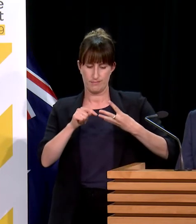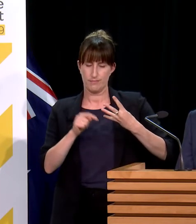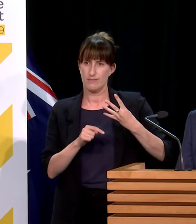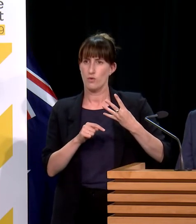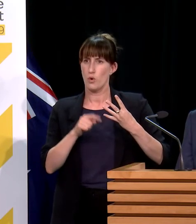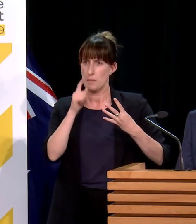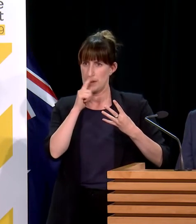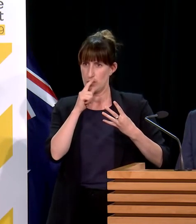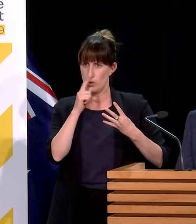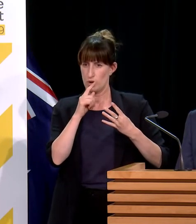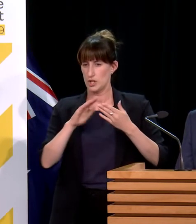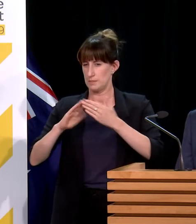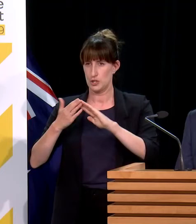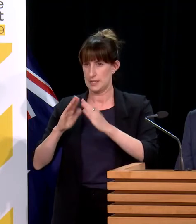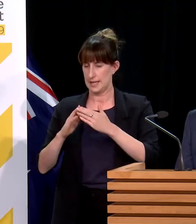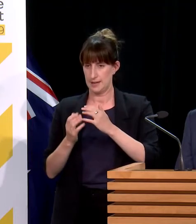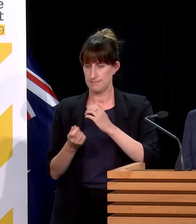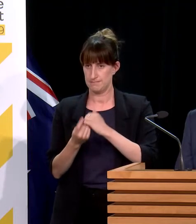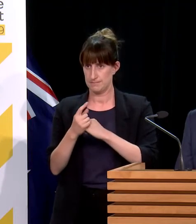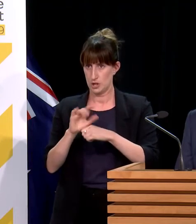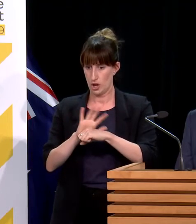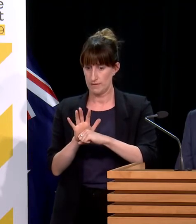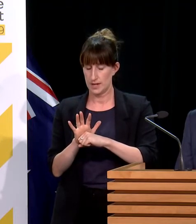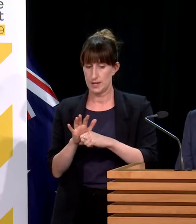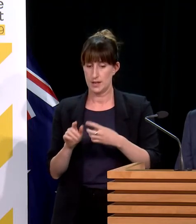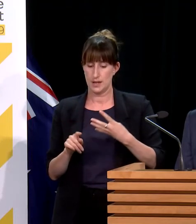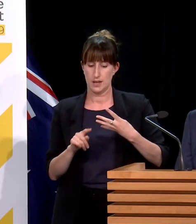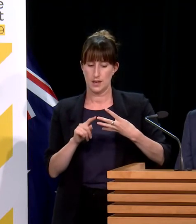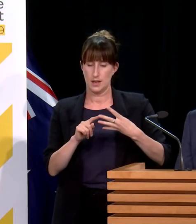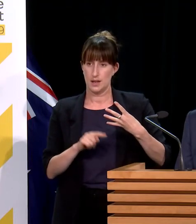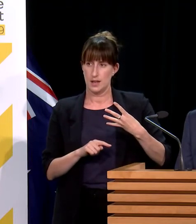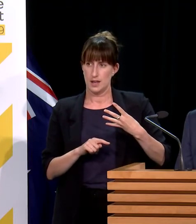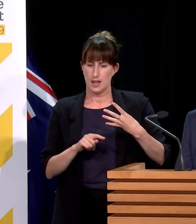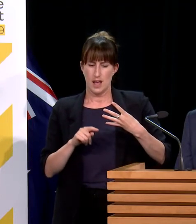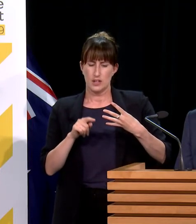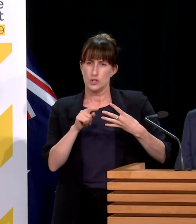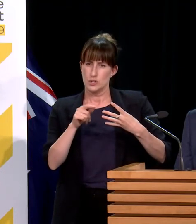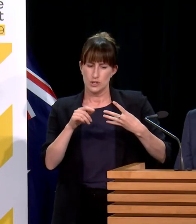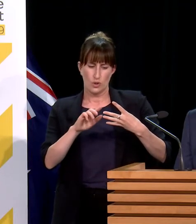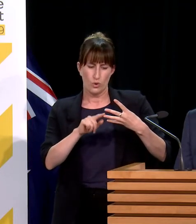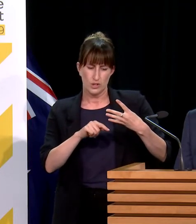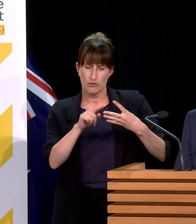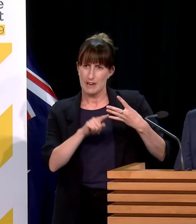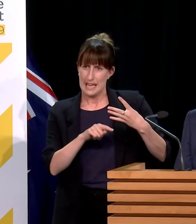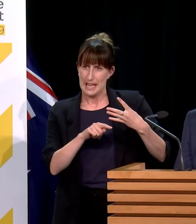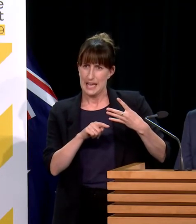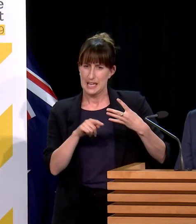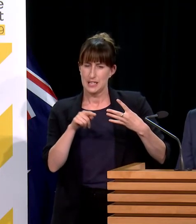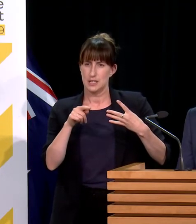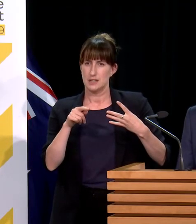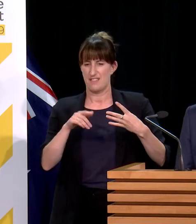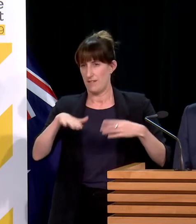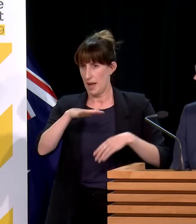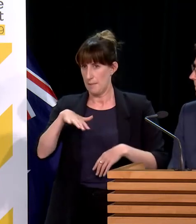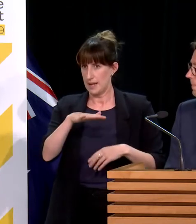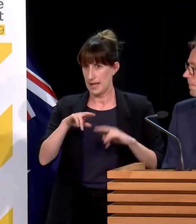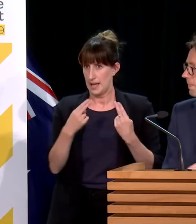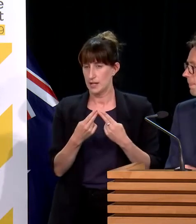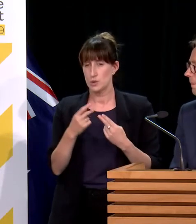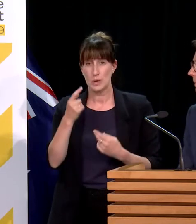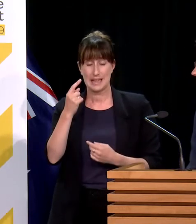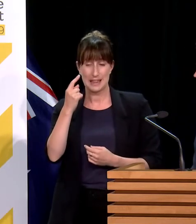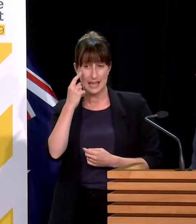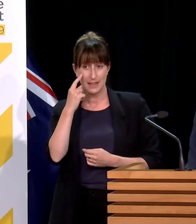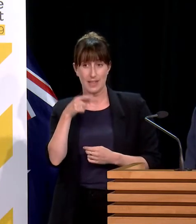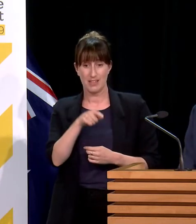return positive tests, considering it did take case D a few days to develop symptoms and eventually test positive? So that's one of the reasons